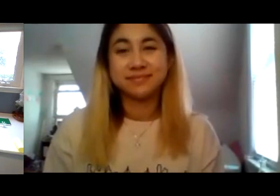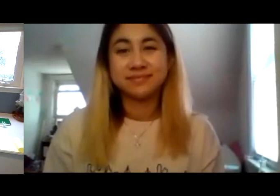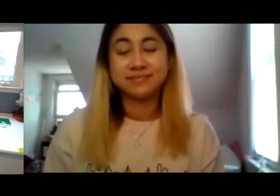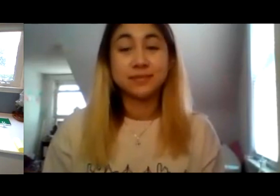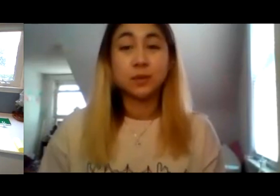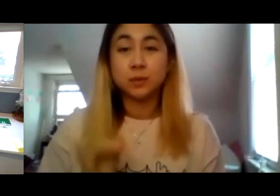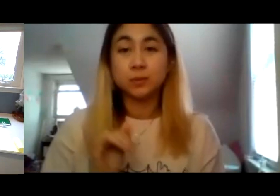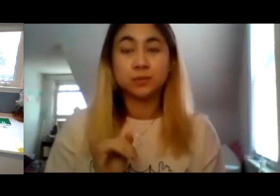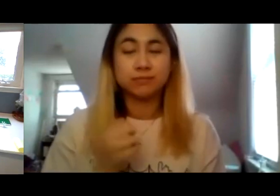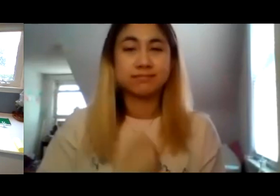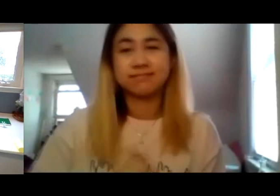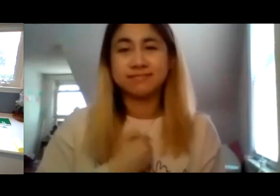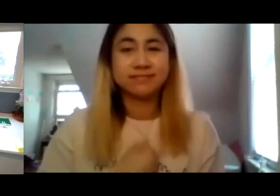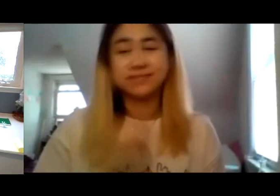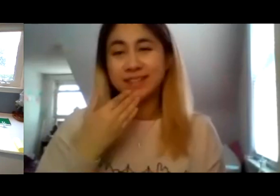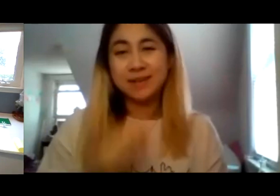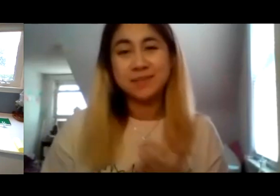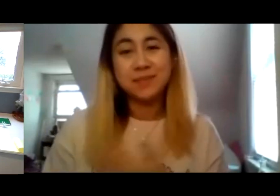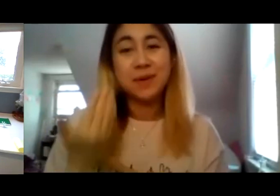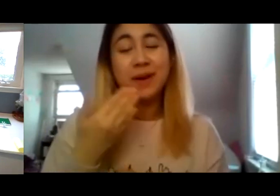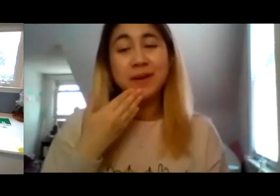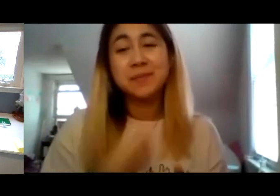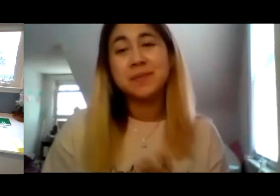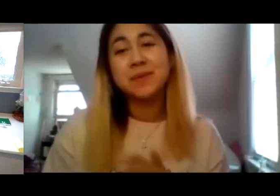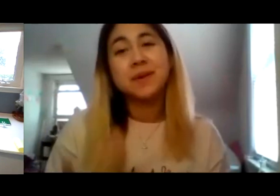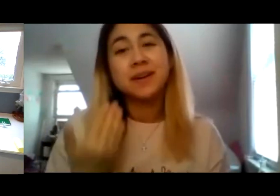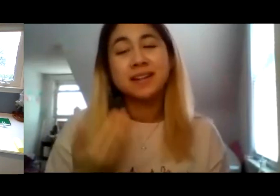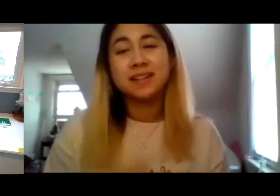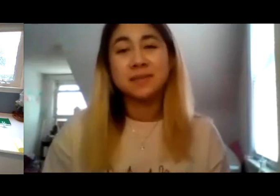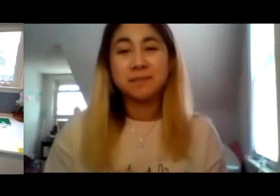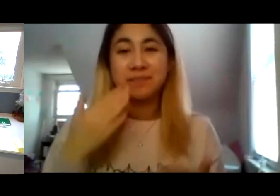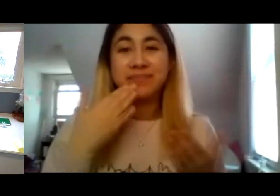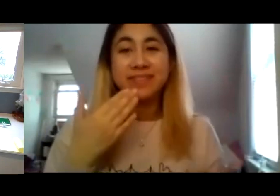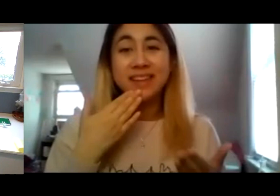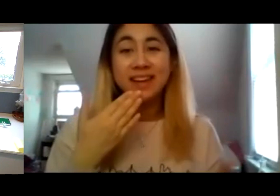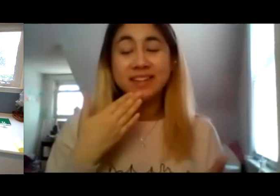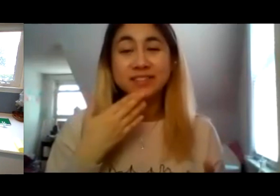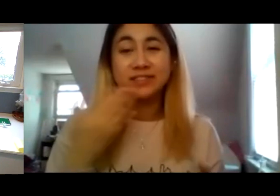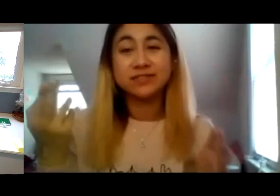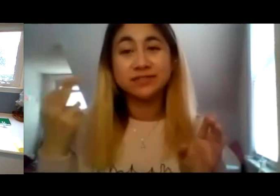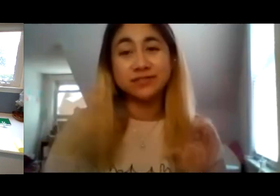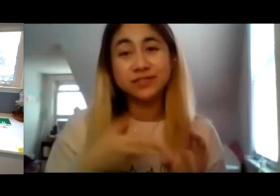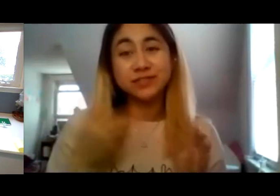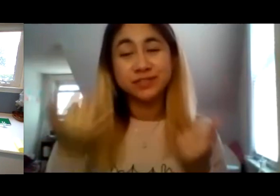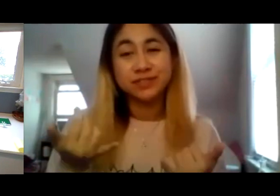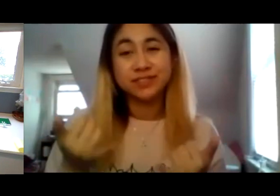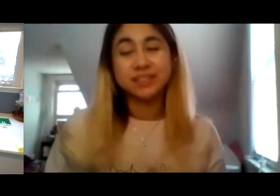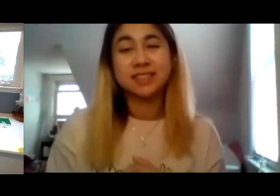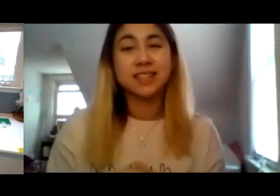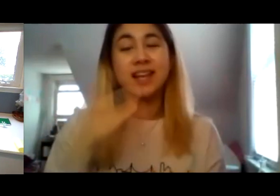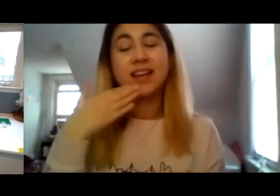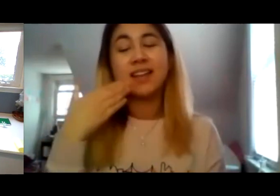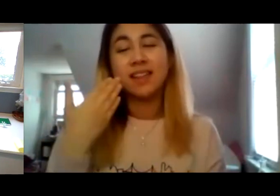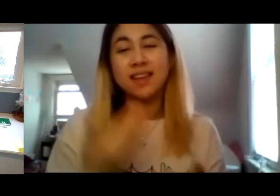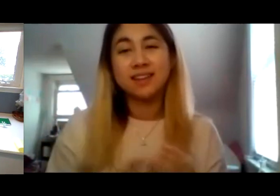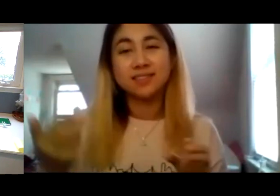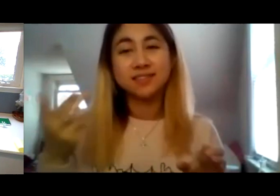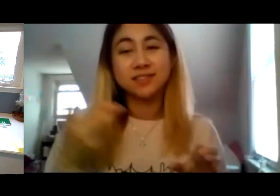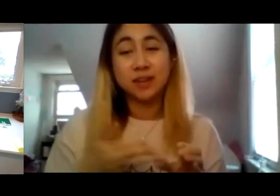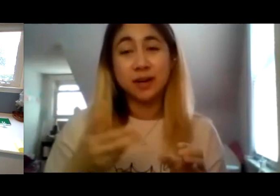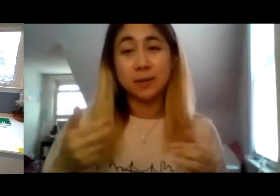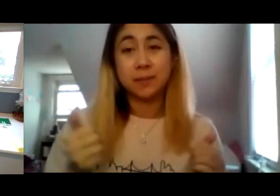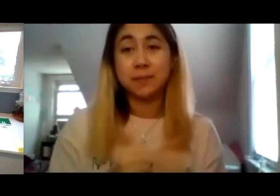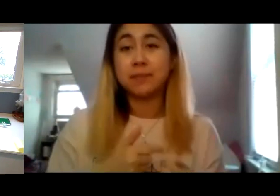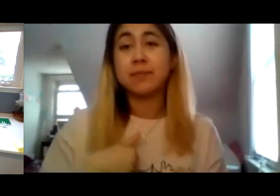Oh, there we go. Sorry. Good morning, everybody. Thank you, everybody who's tuning in with me. Thank you, everybody who's tuning in with me this